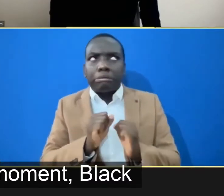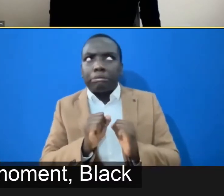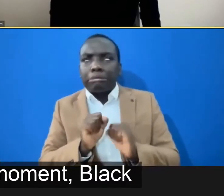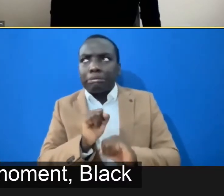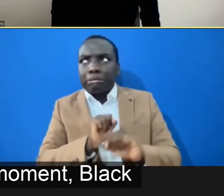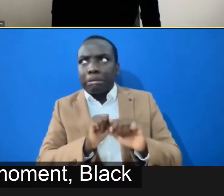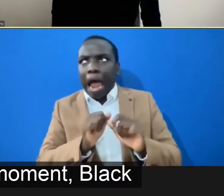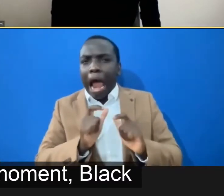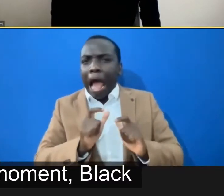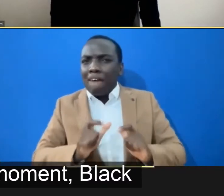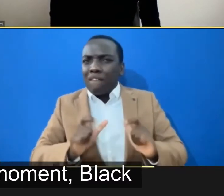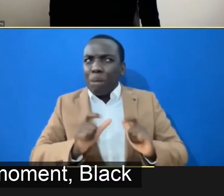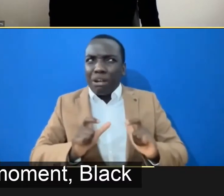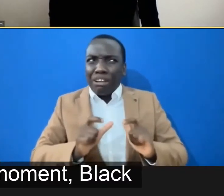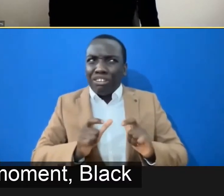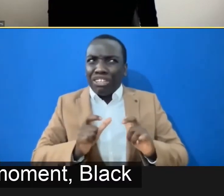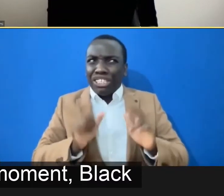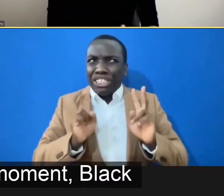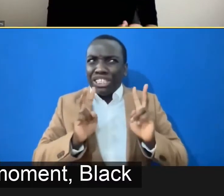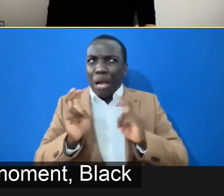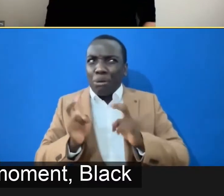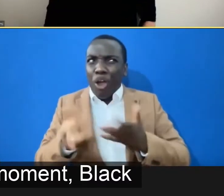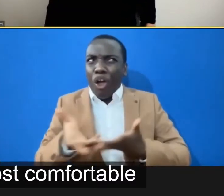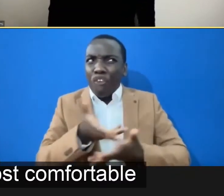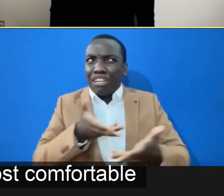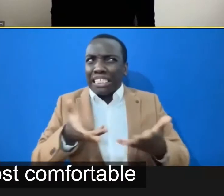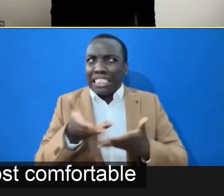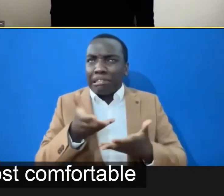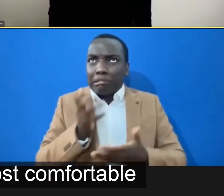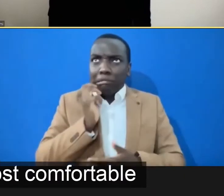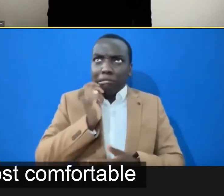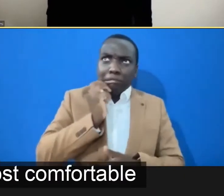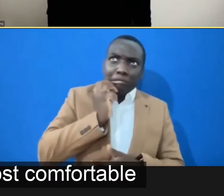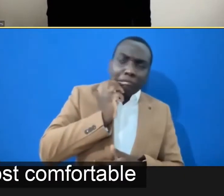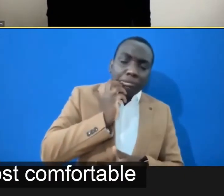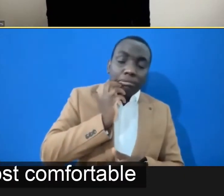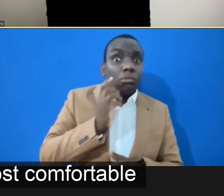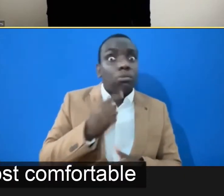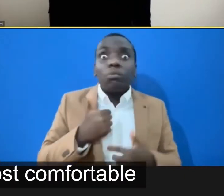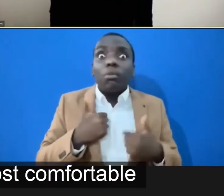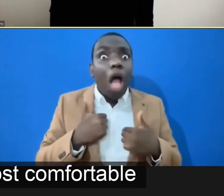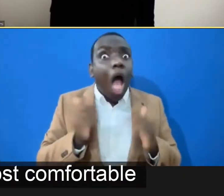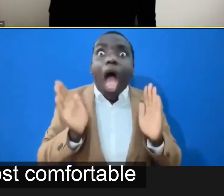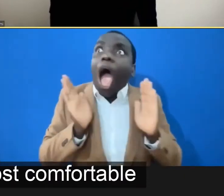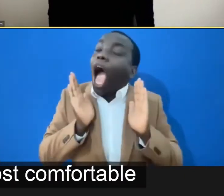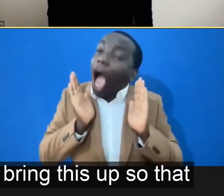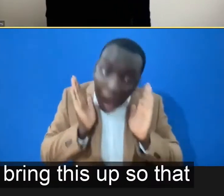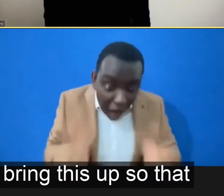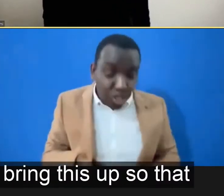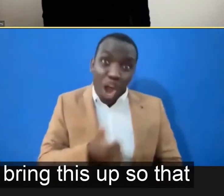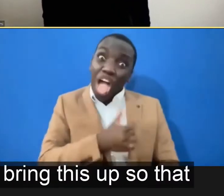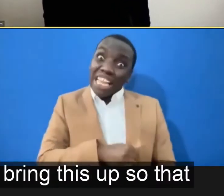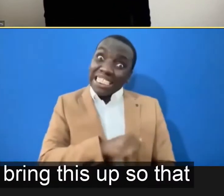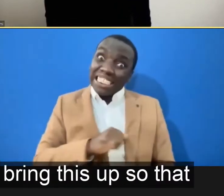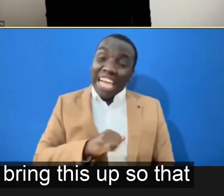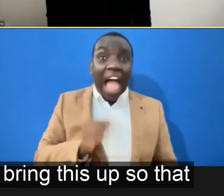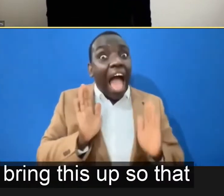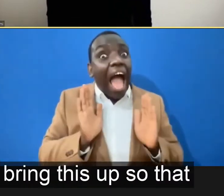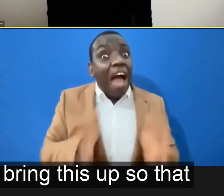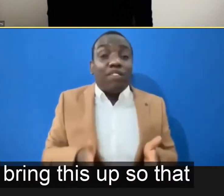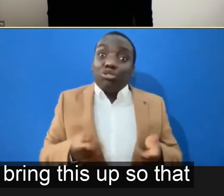I know that Black Lives Matter at the moment is not the most comfortable of conversations.